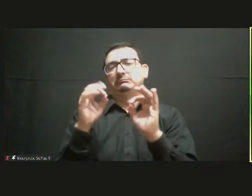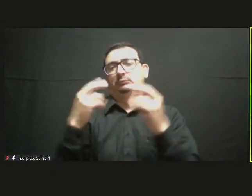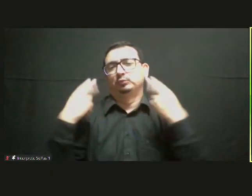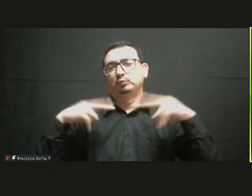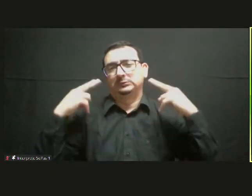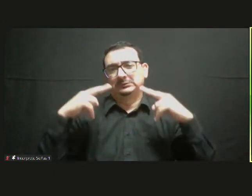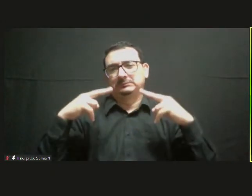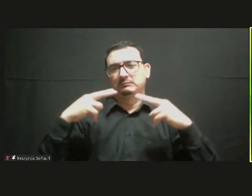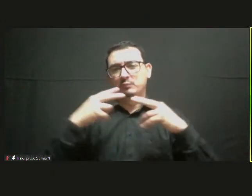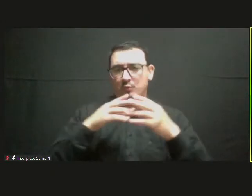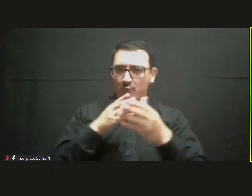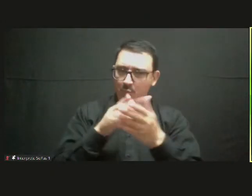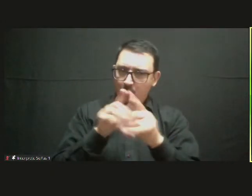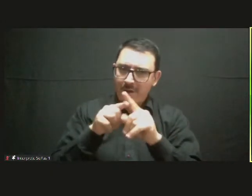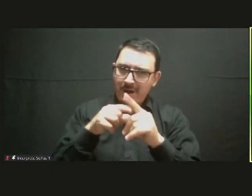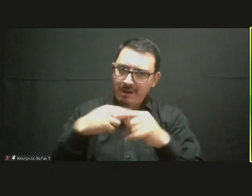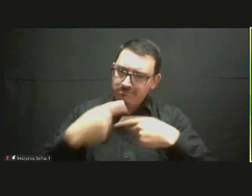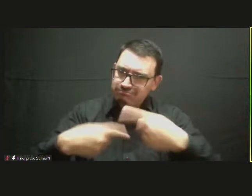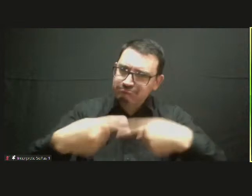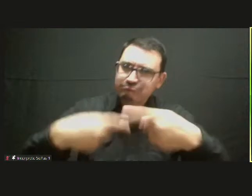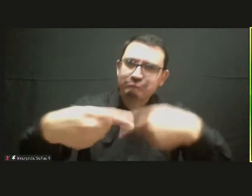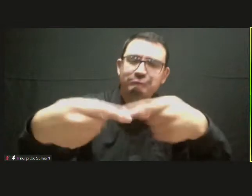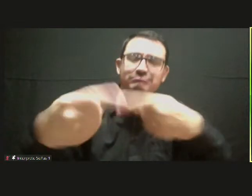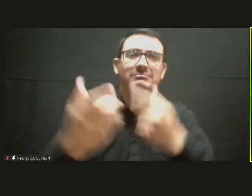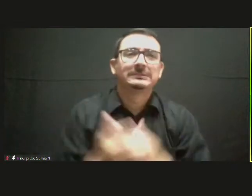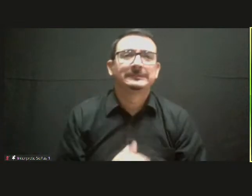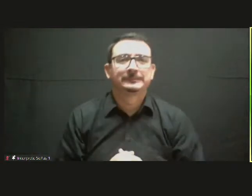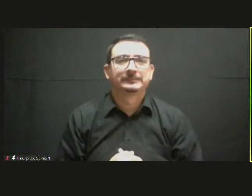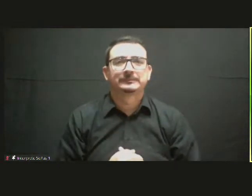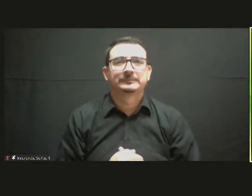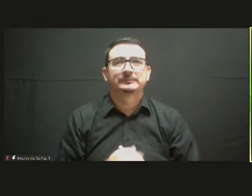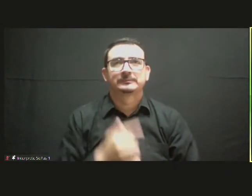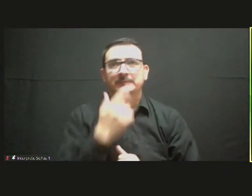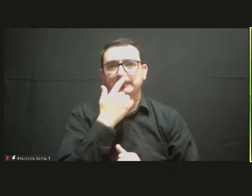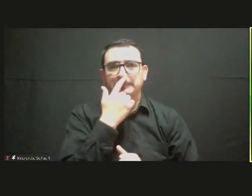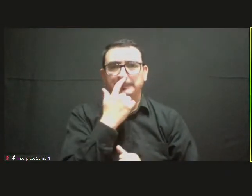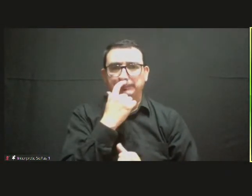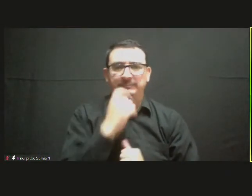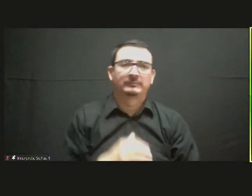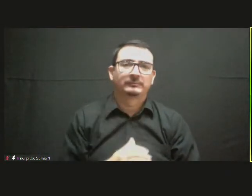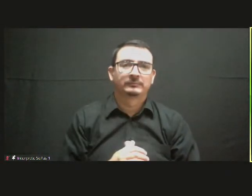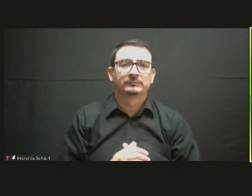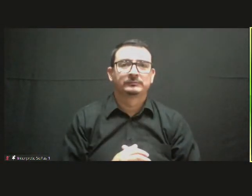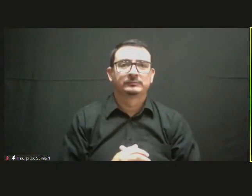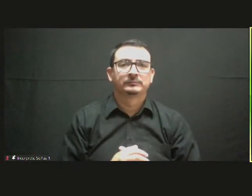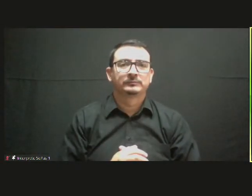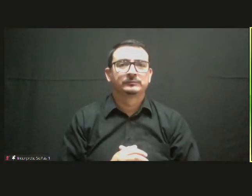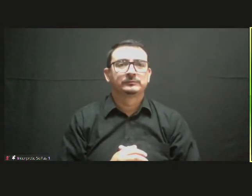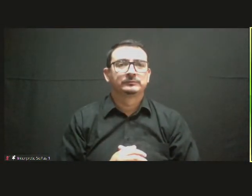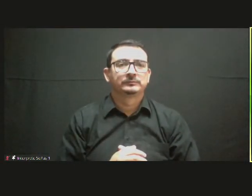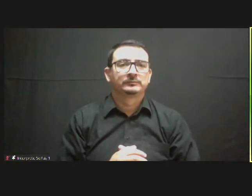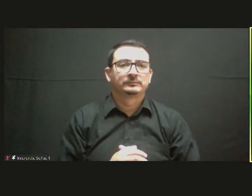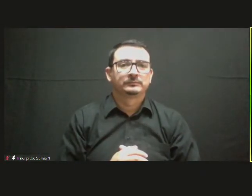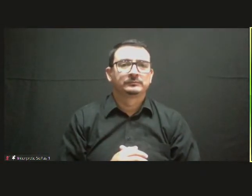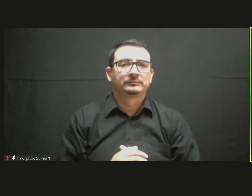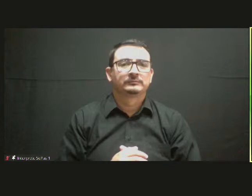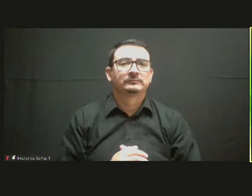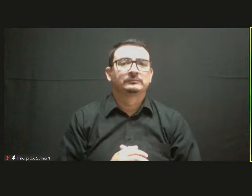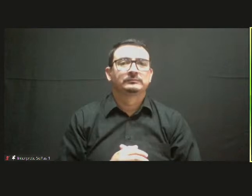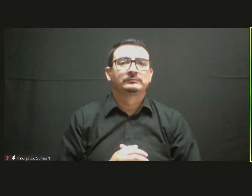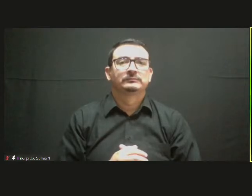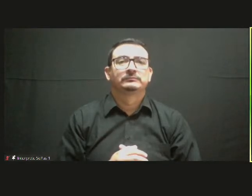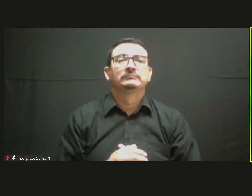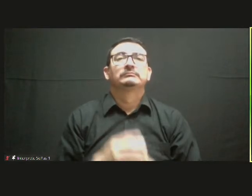the moderator asked about the Global Plastics and Tourism Initiative. And, it is